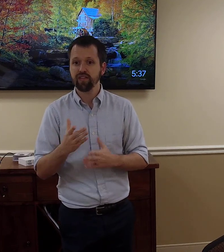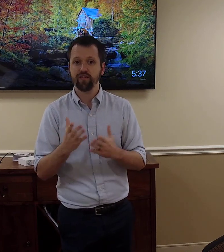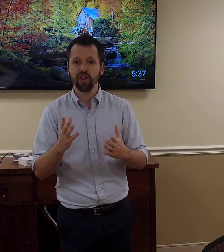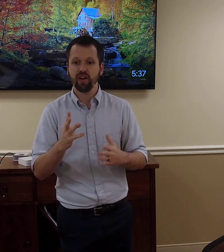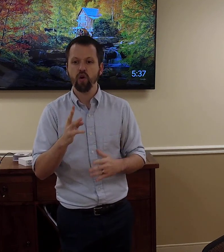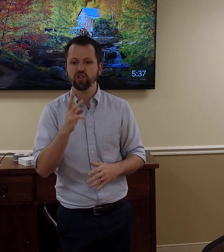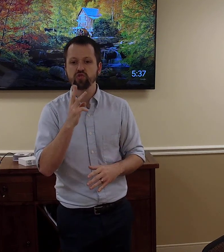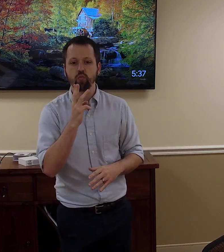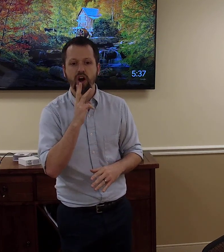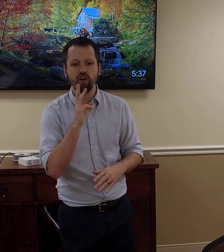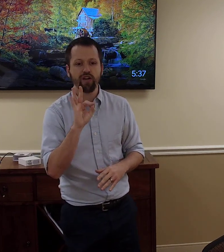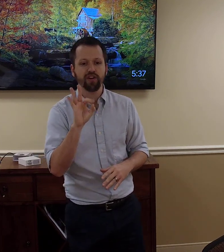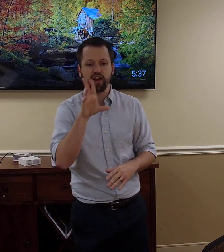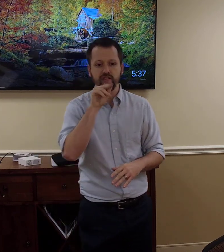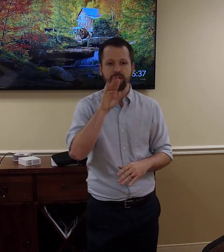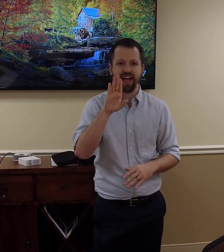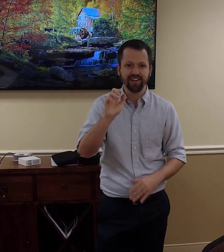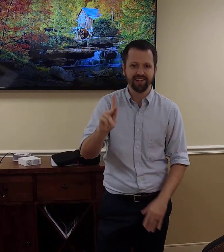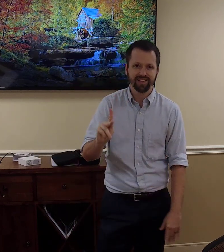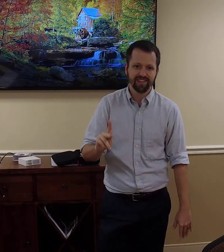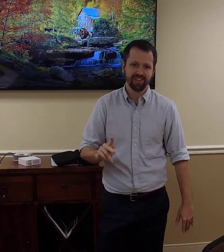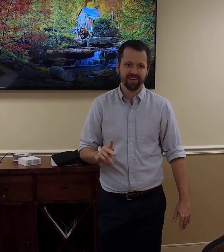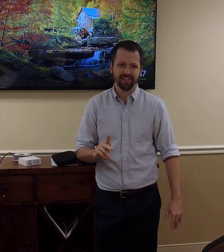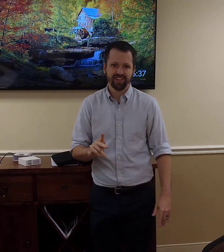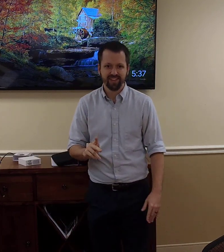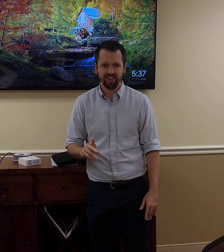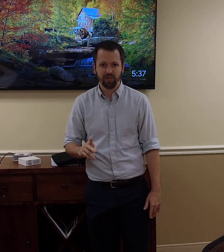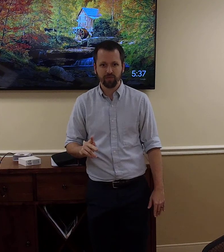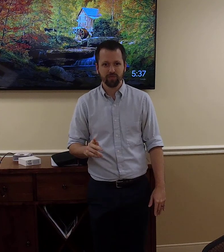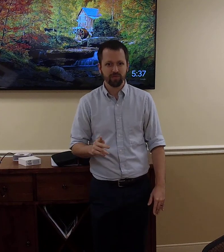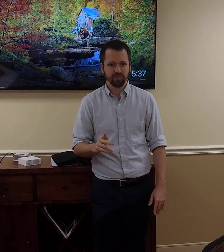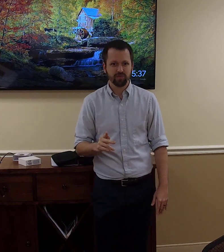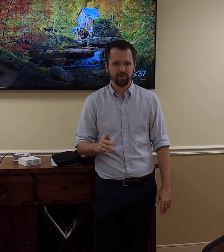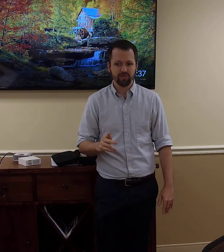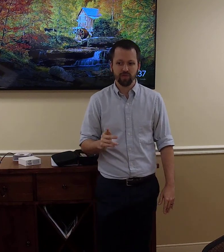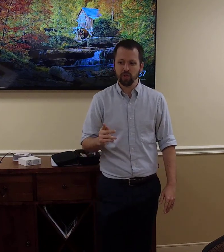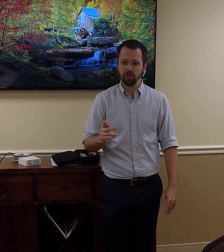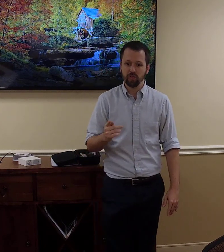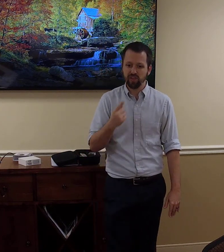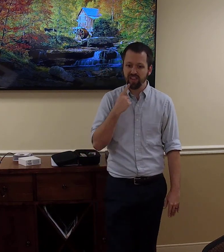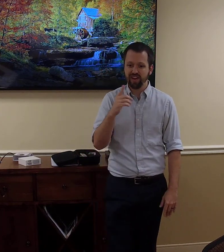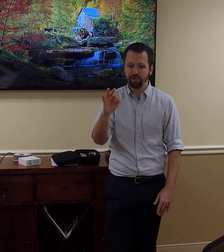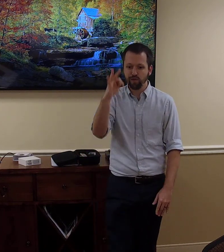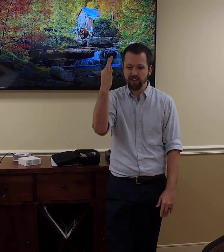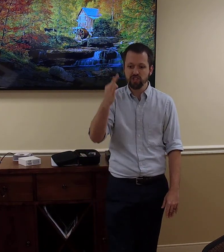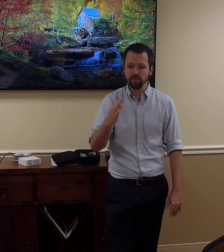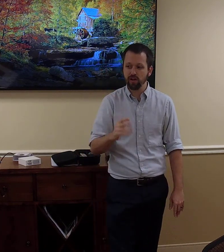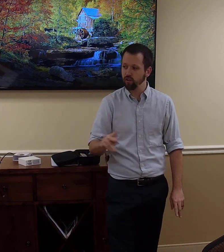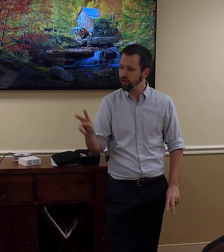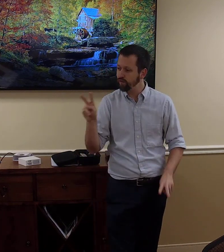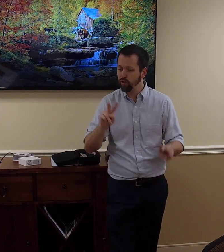like, oh, it's just water off a duck's back. So you say that in French, and they're looking for a